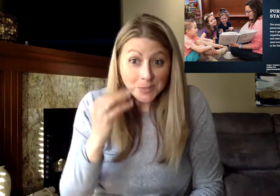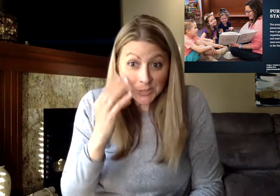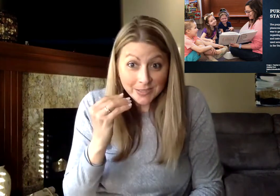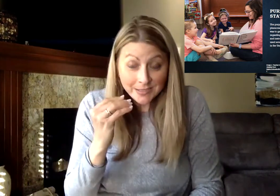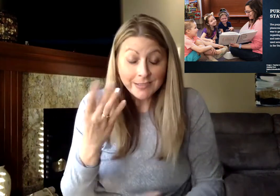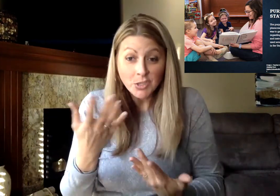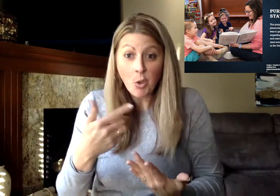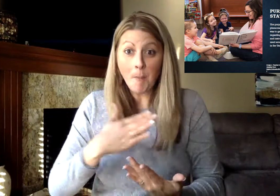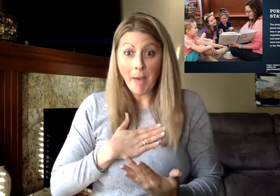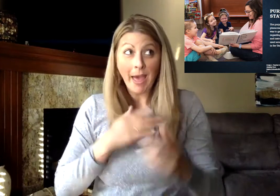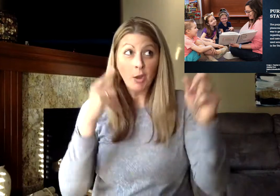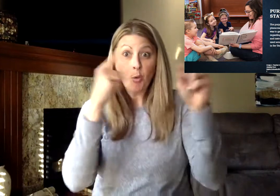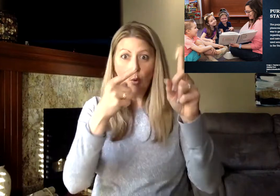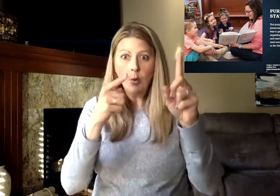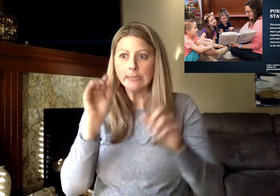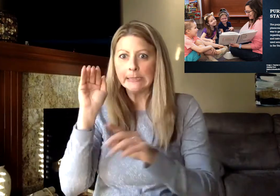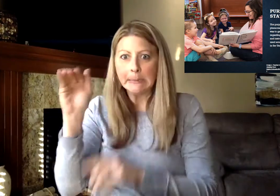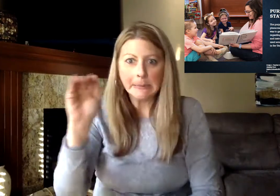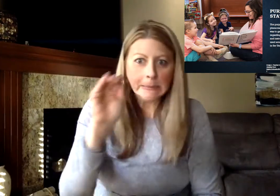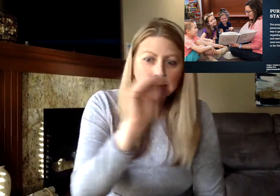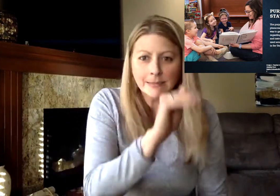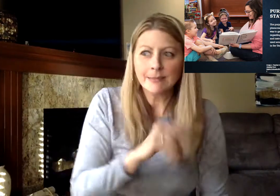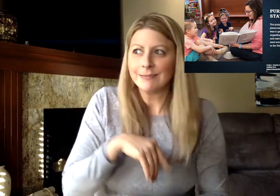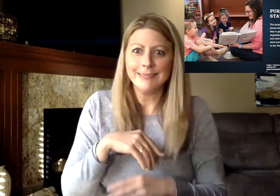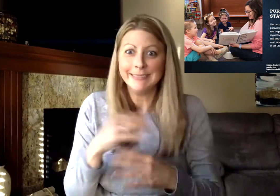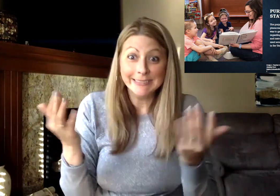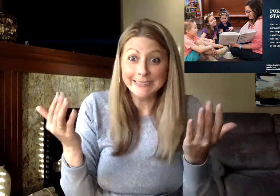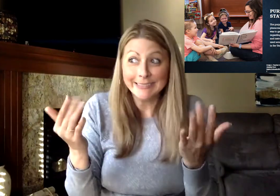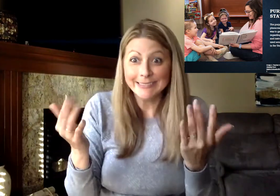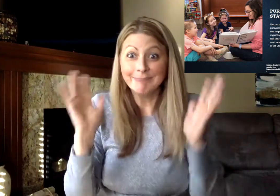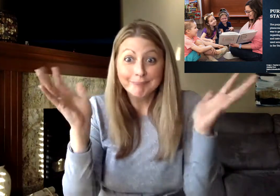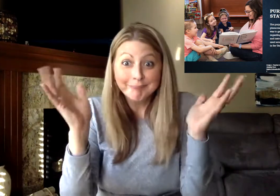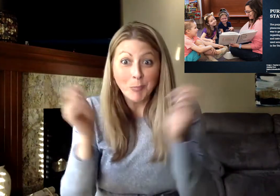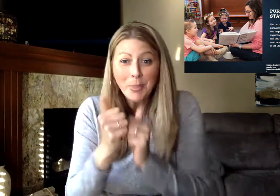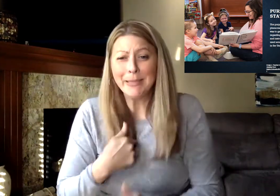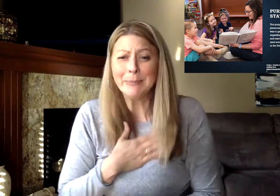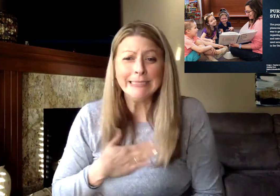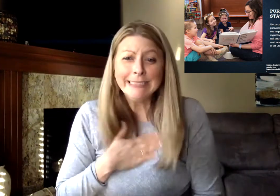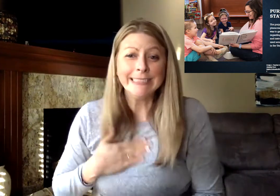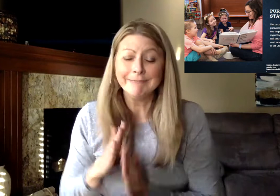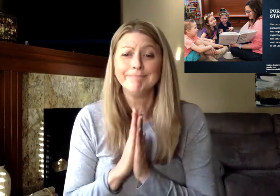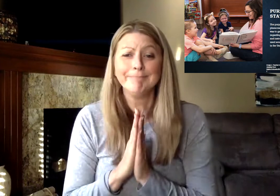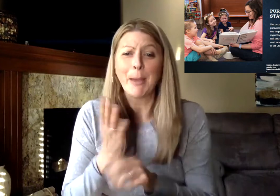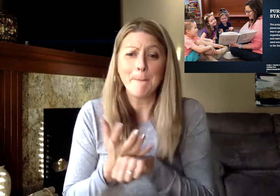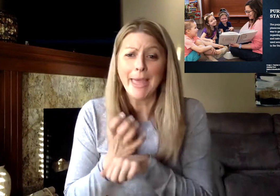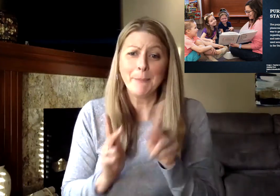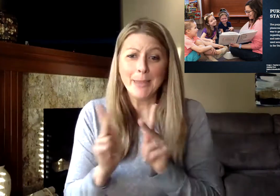You have experience. So my goal was to bug you guys and chat with you and please